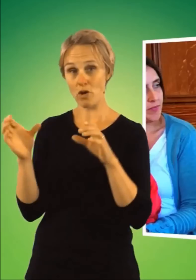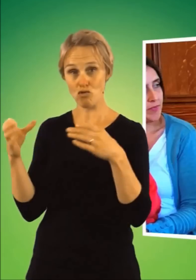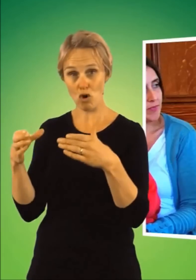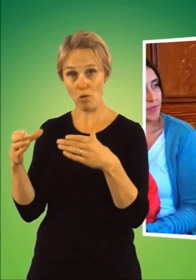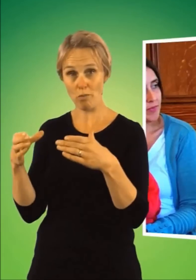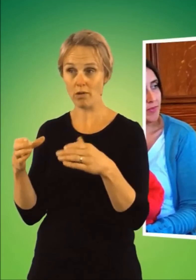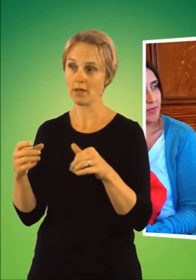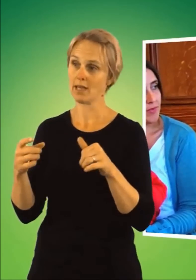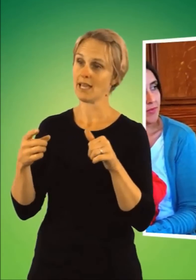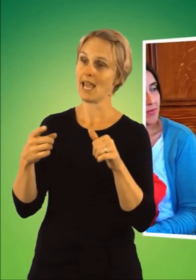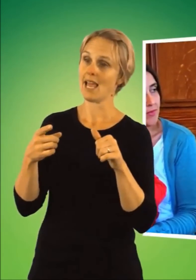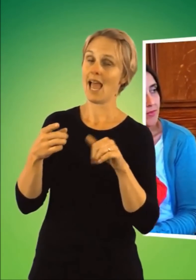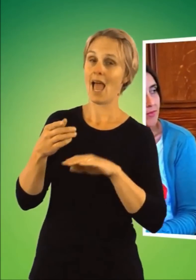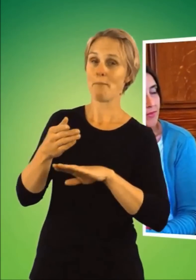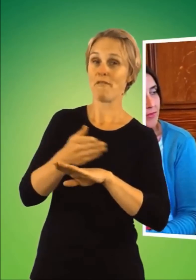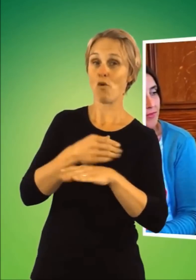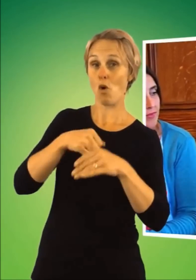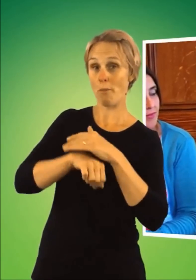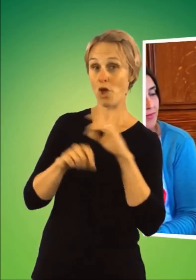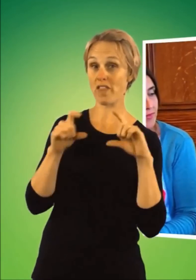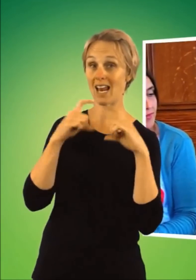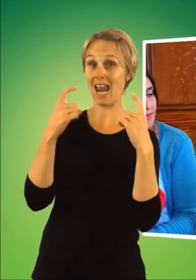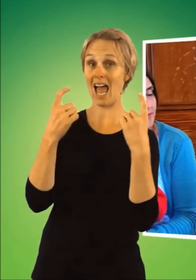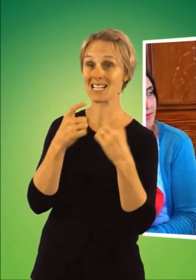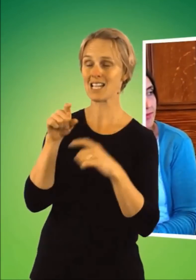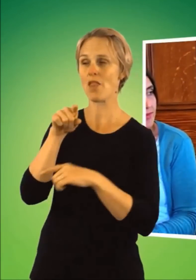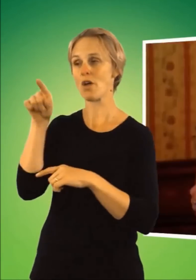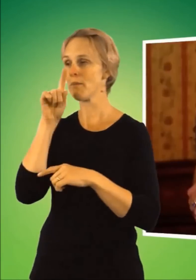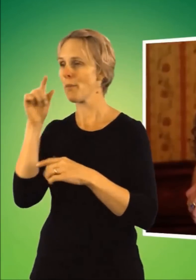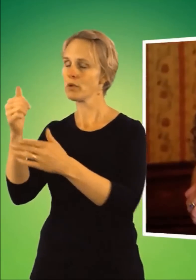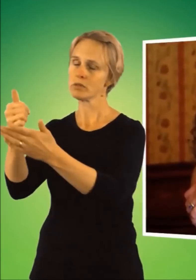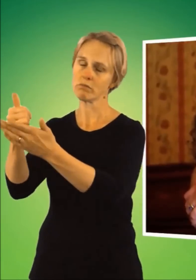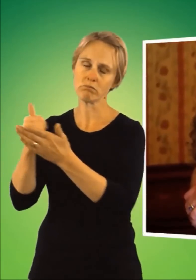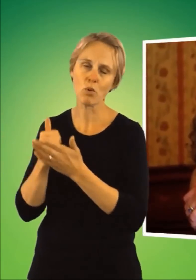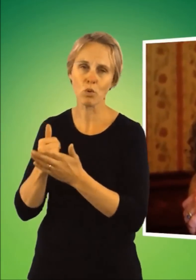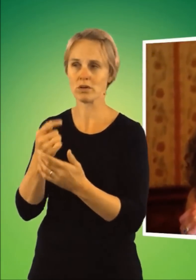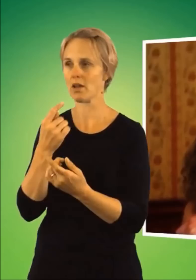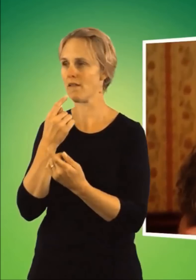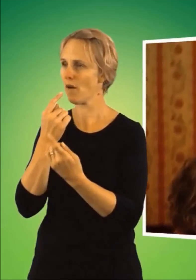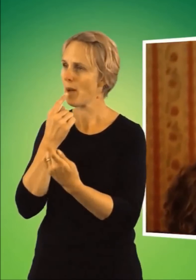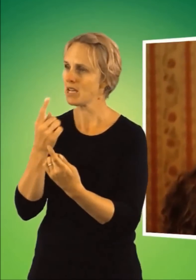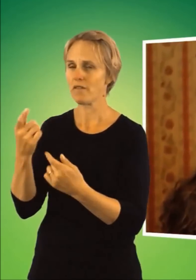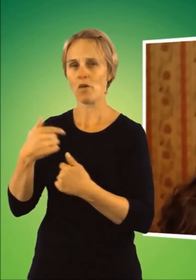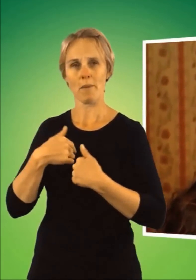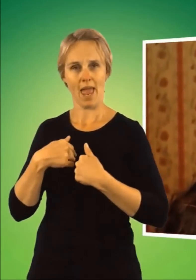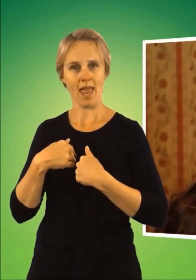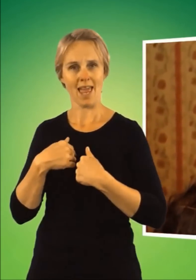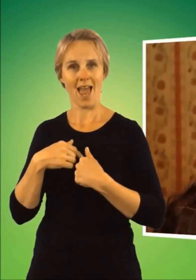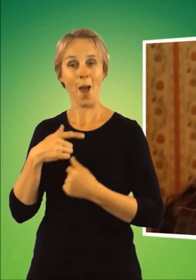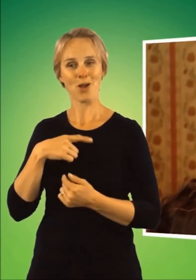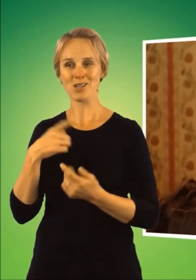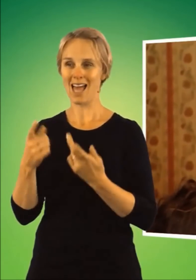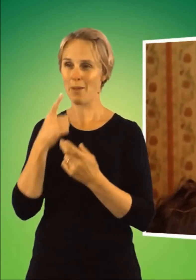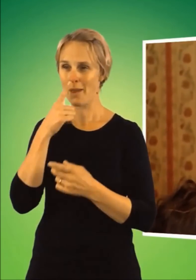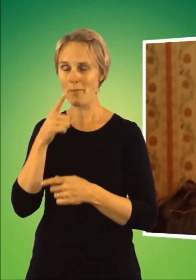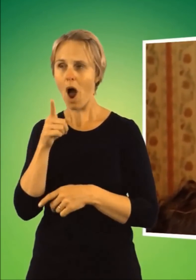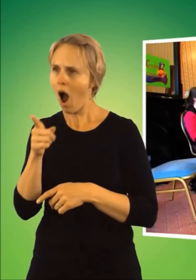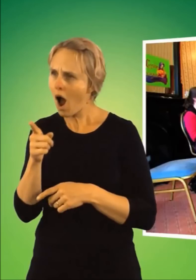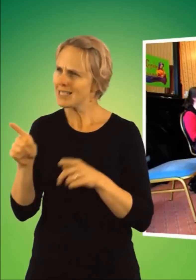I go to my coffee group through my antenatal class, and I've got quite a few friends who are breastfeeding. I think that's an invaluable source of information because there'll always